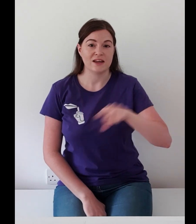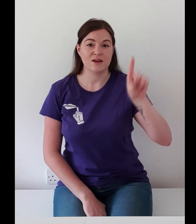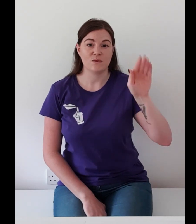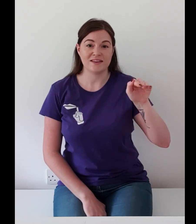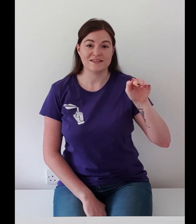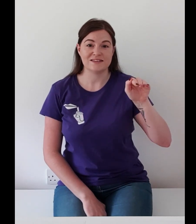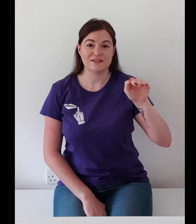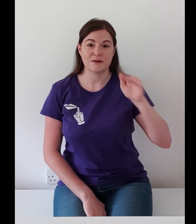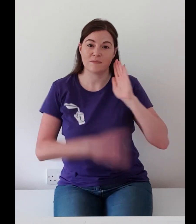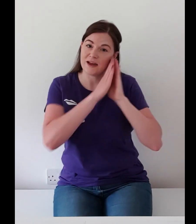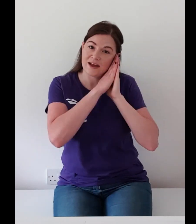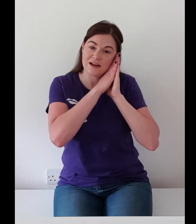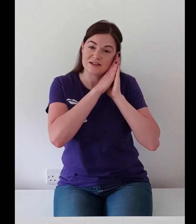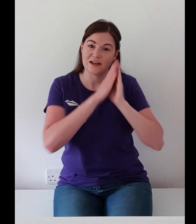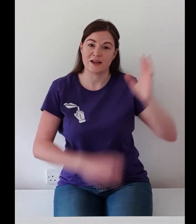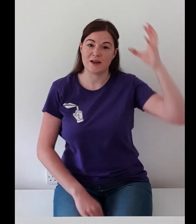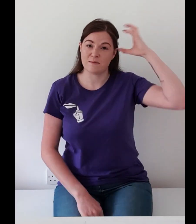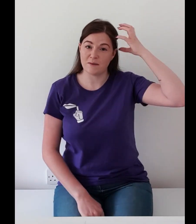He went to bed, he